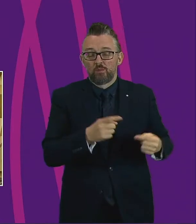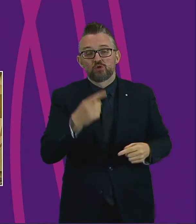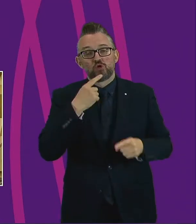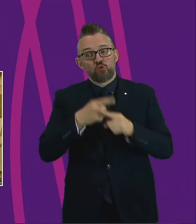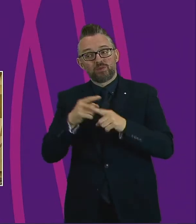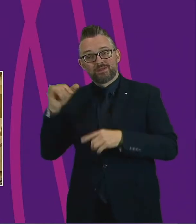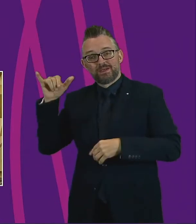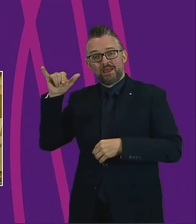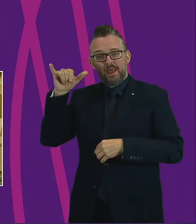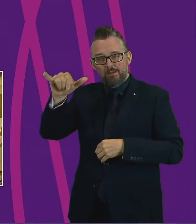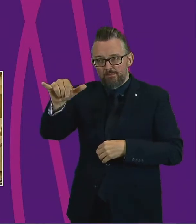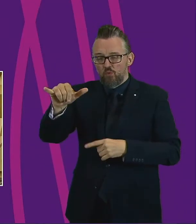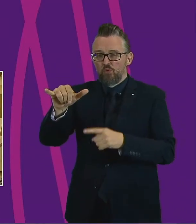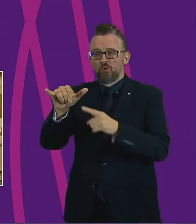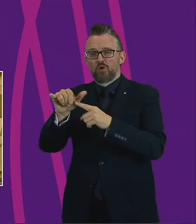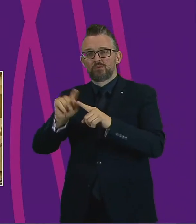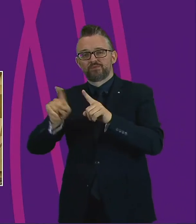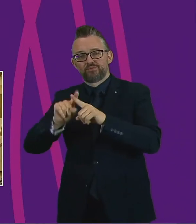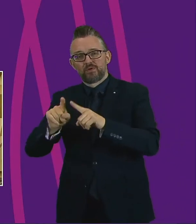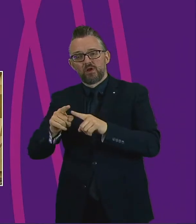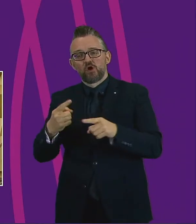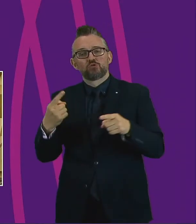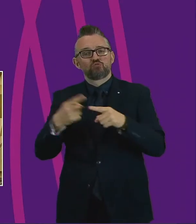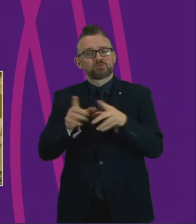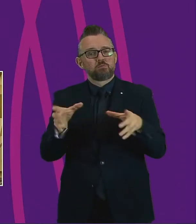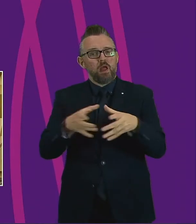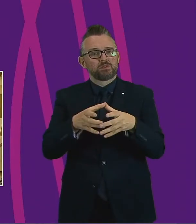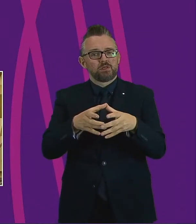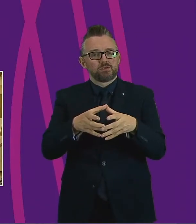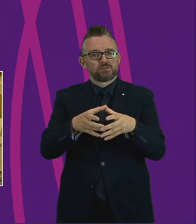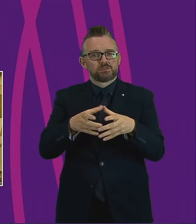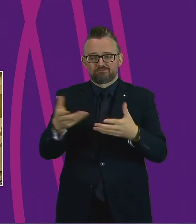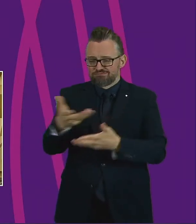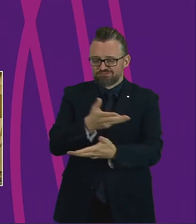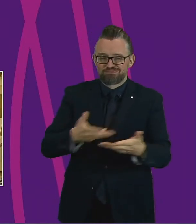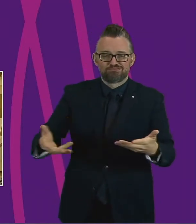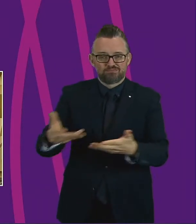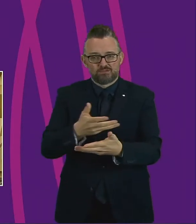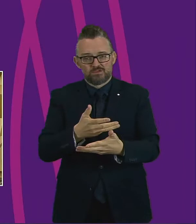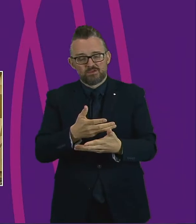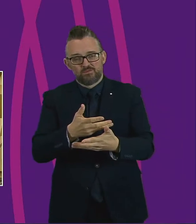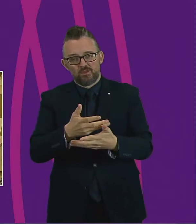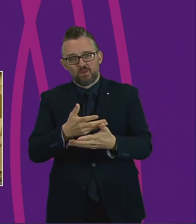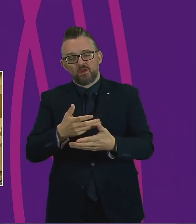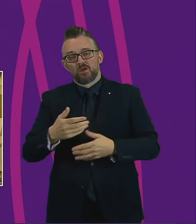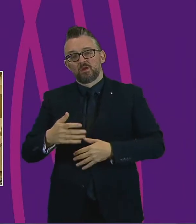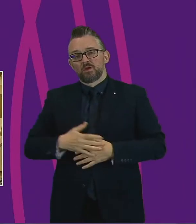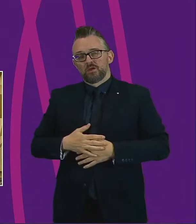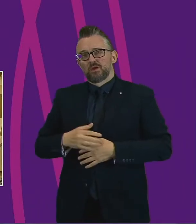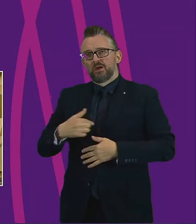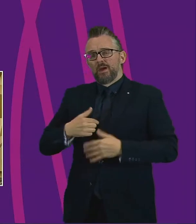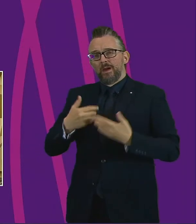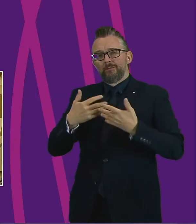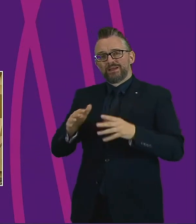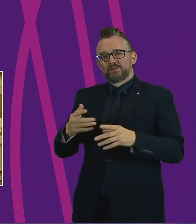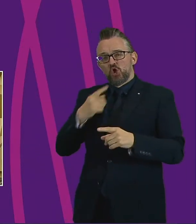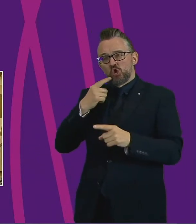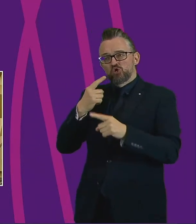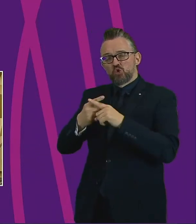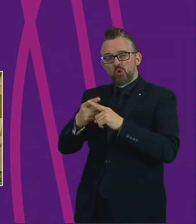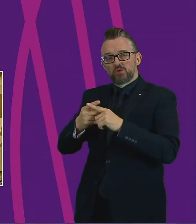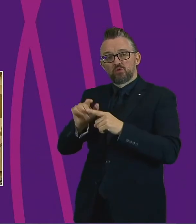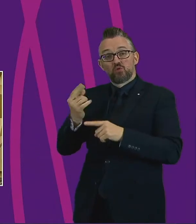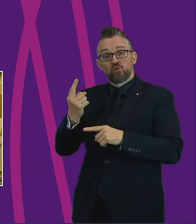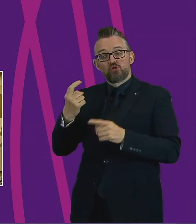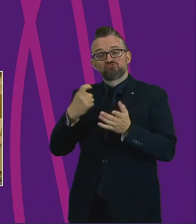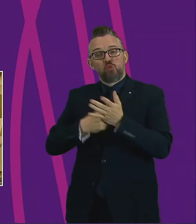in addition to the cross-party approach that we've already referred to today, I spoke directly to the Chief Executive